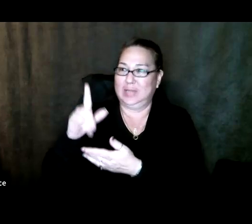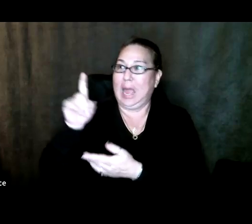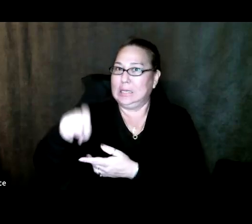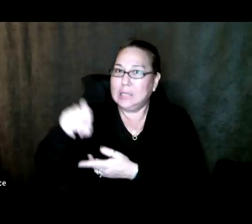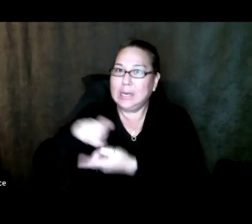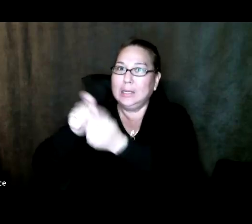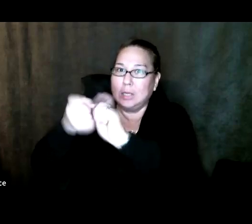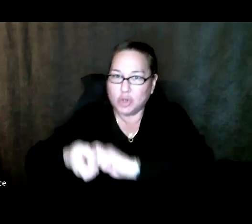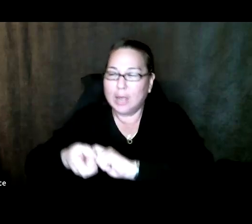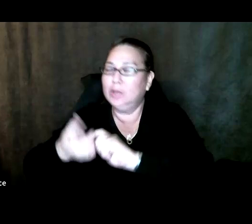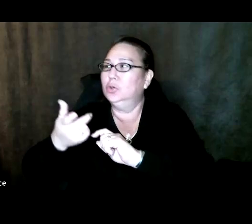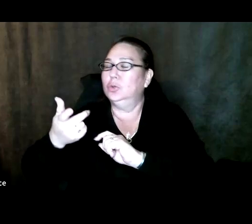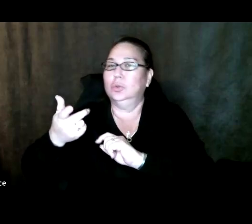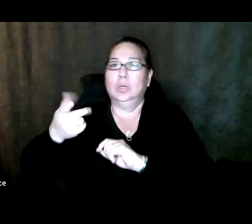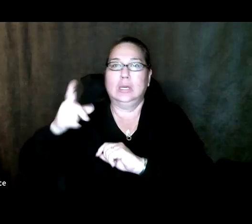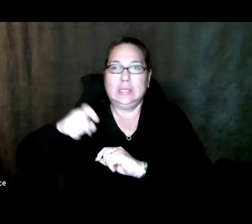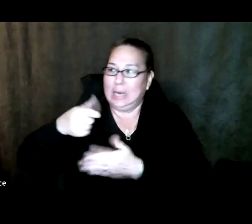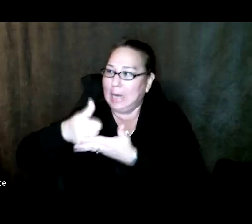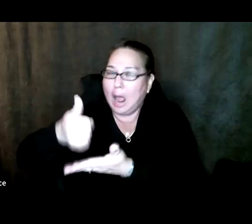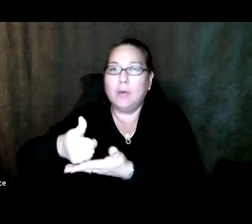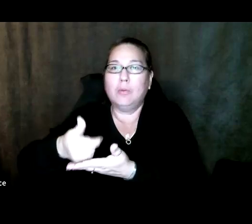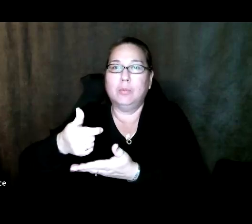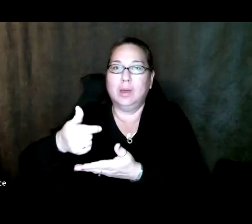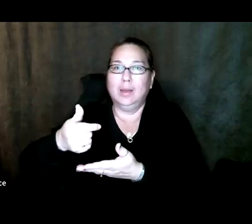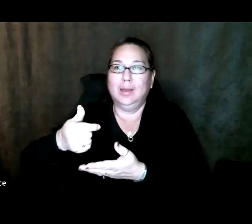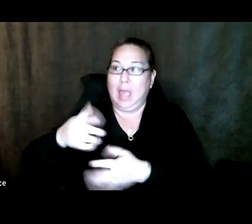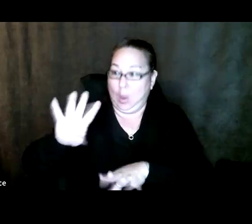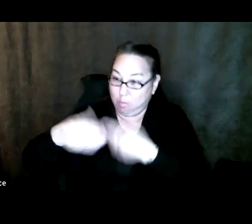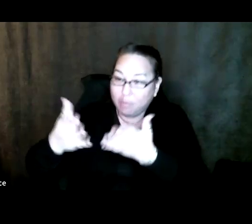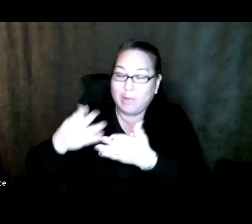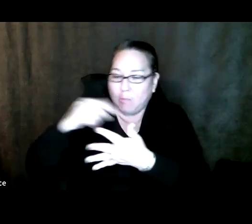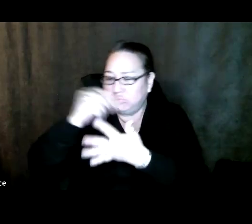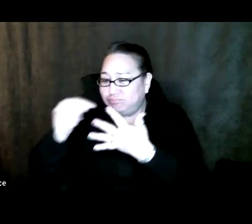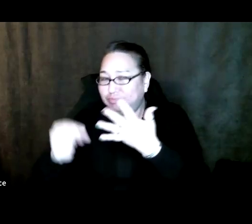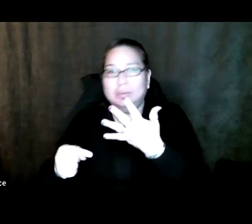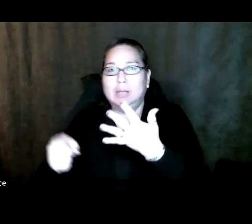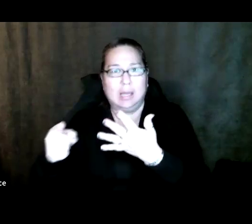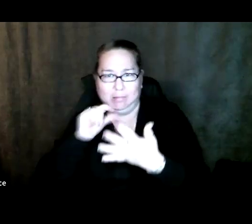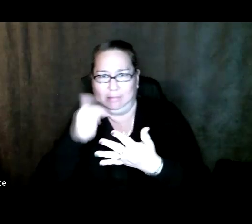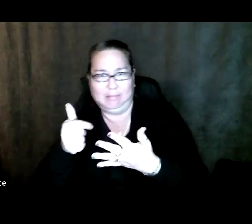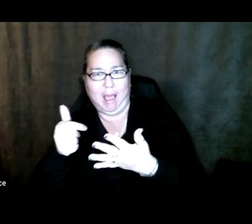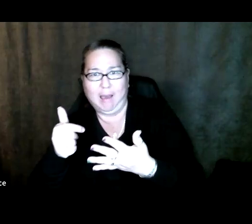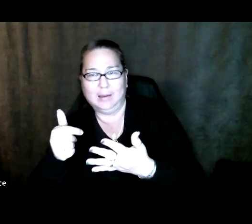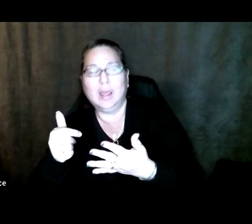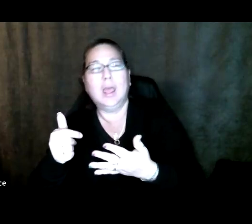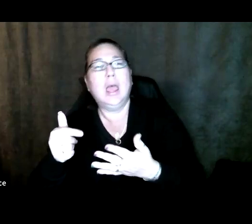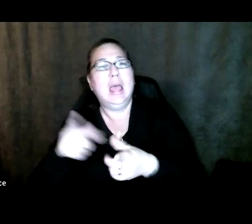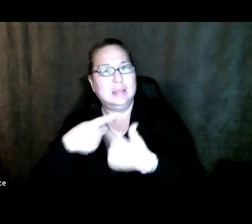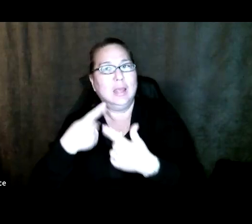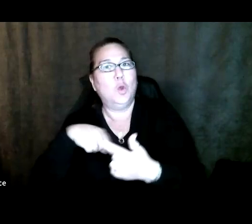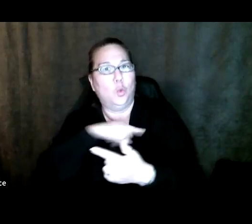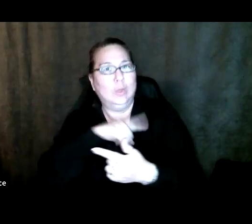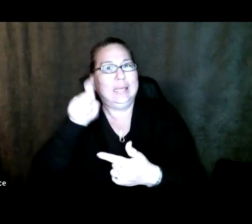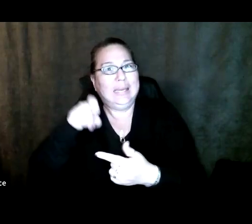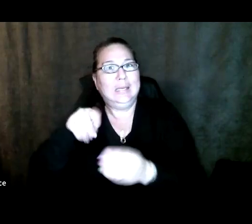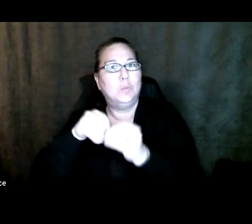working with the regional teams and the school principals to think about what exactly is needed